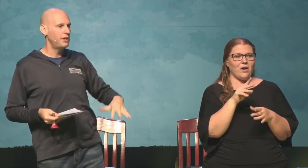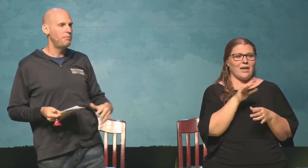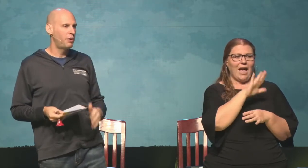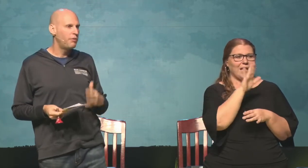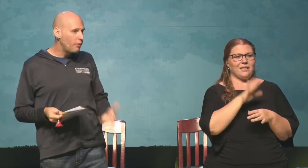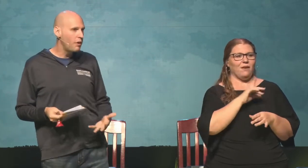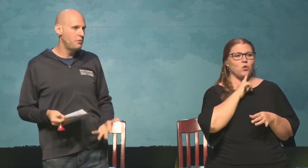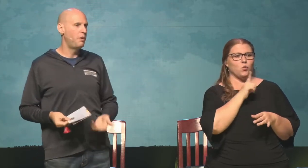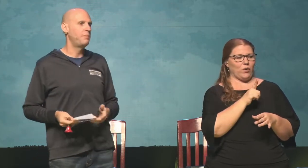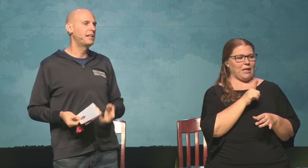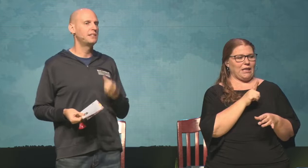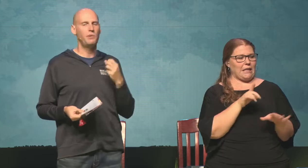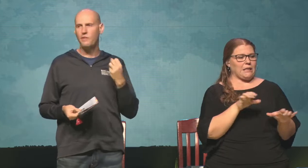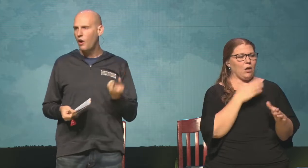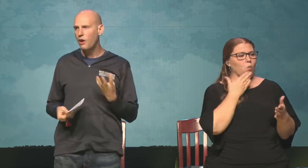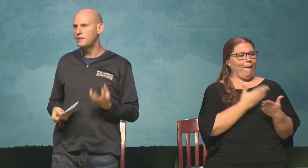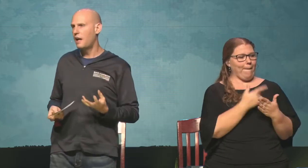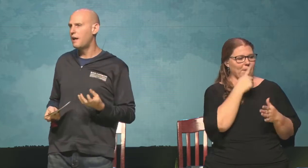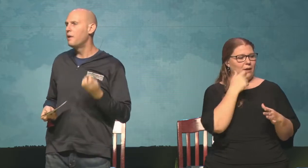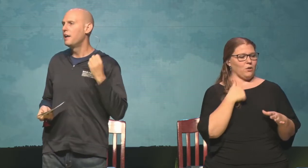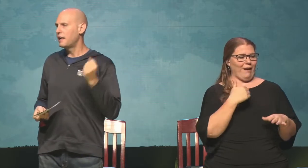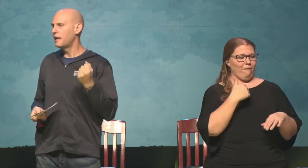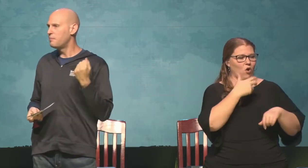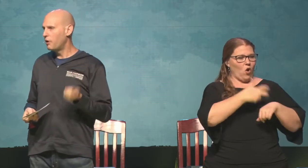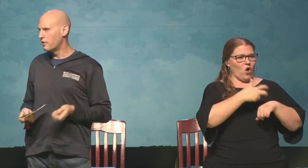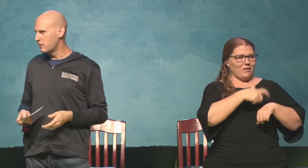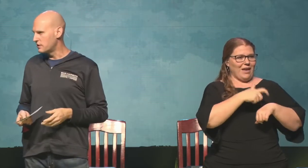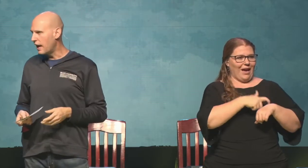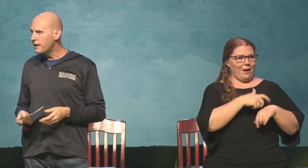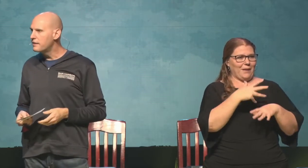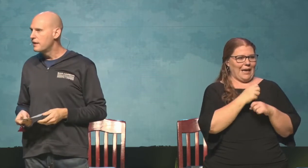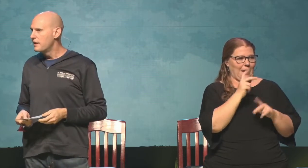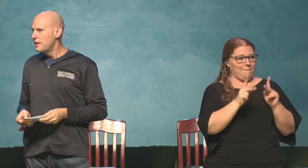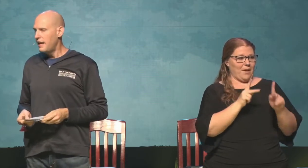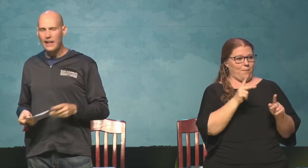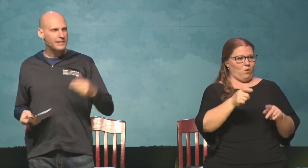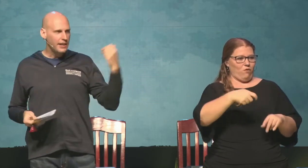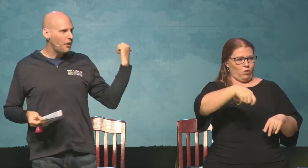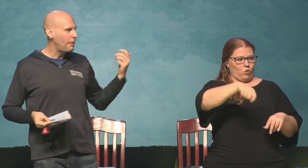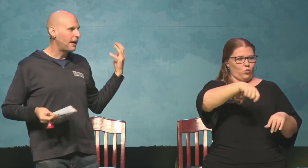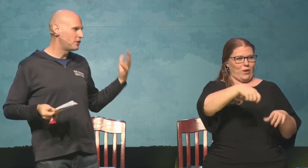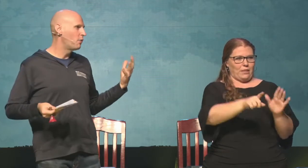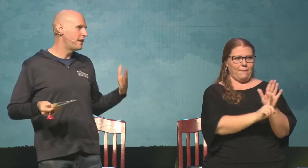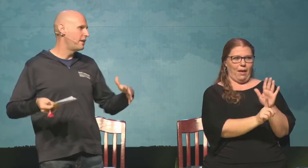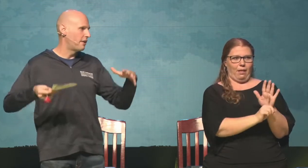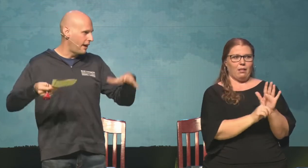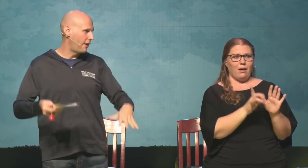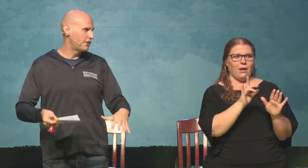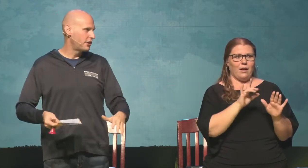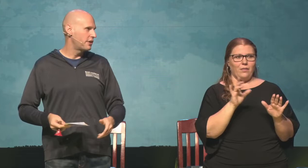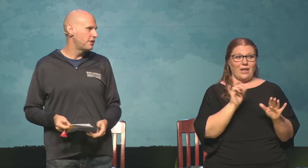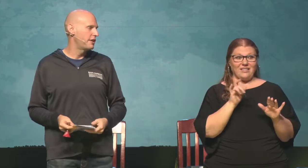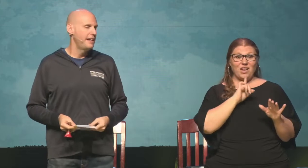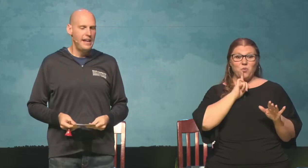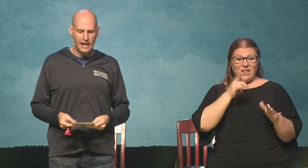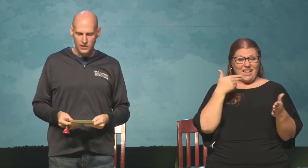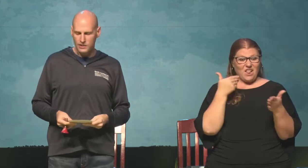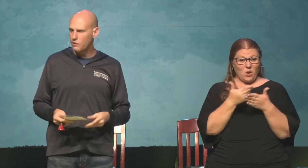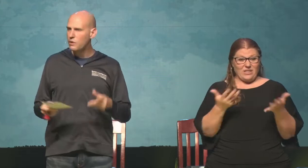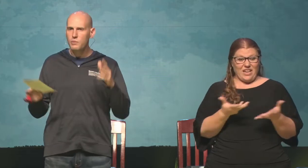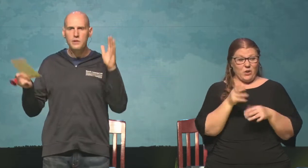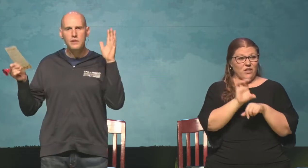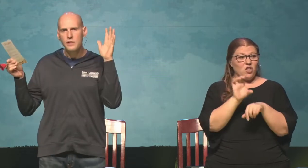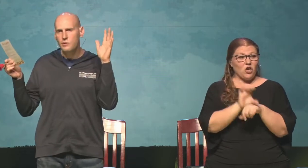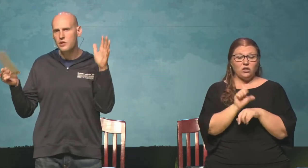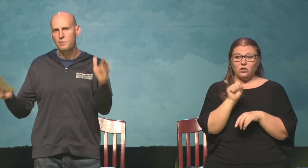never really performed well because we have a hard time getting bell ringers at it. And that's like our back door here at our church. And so he